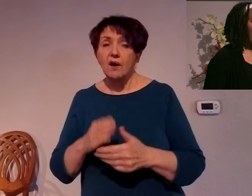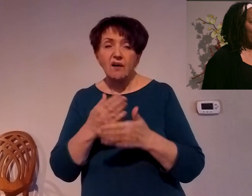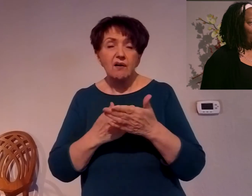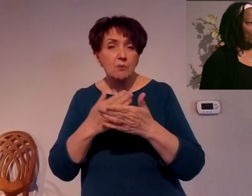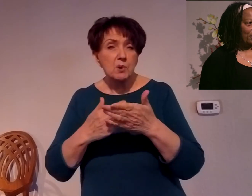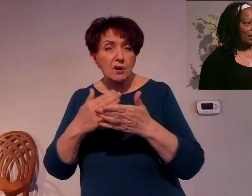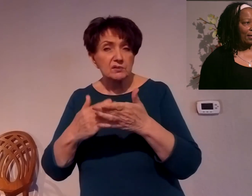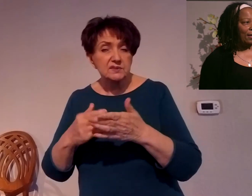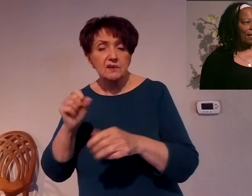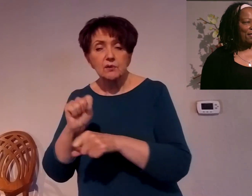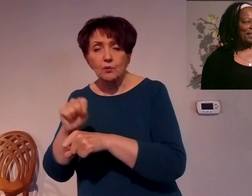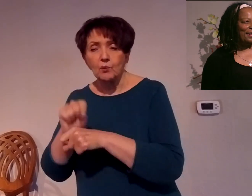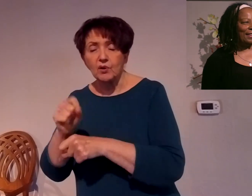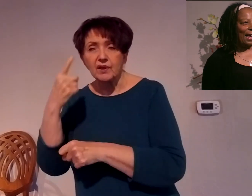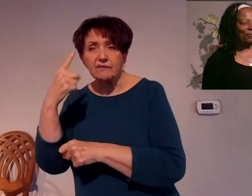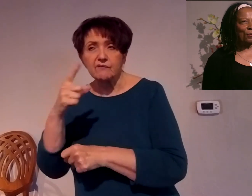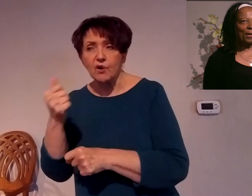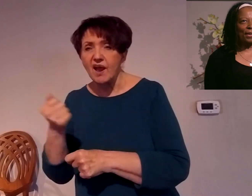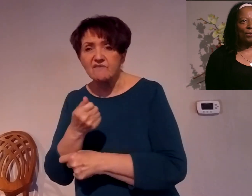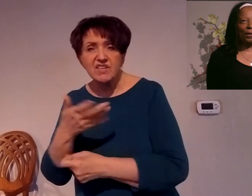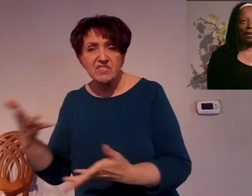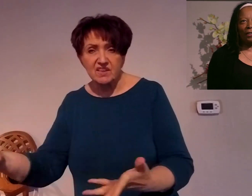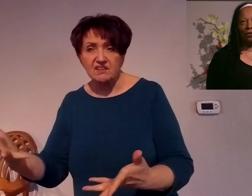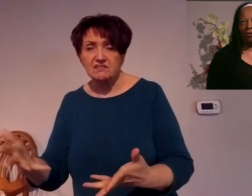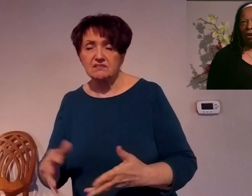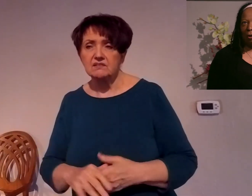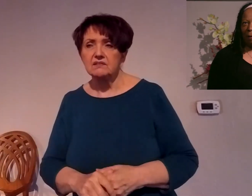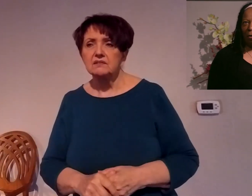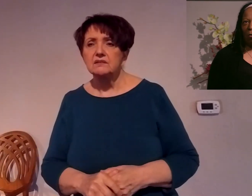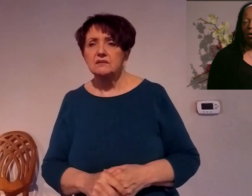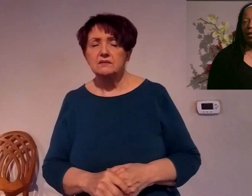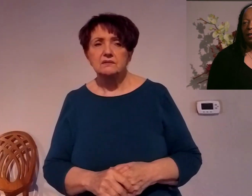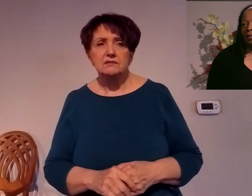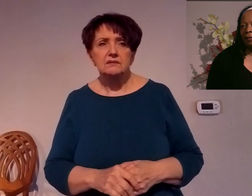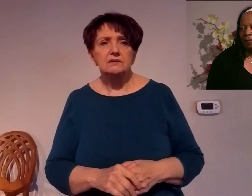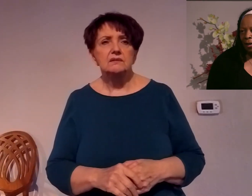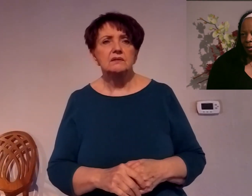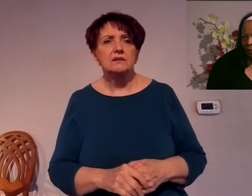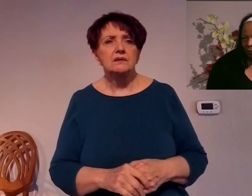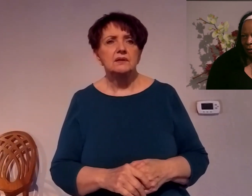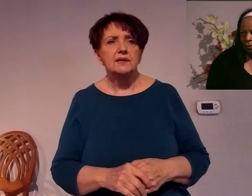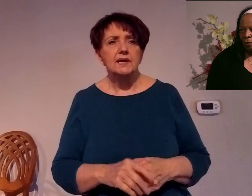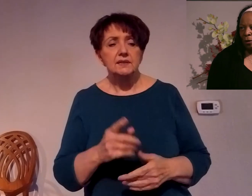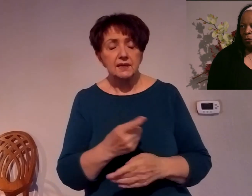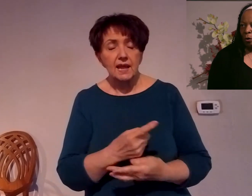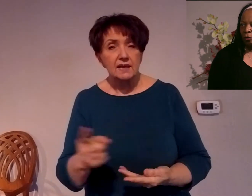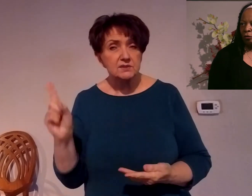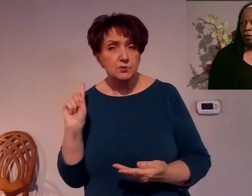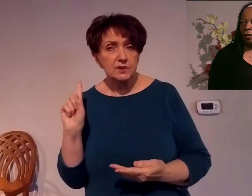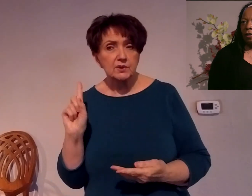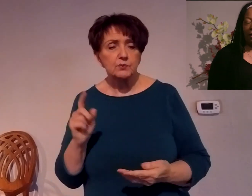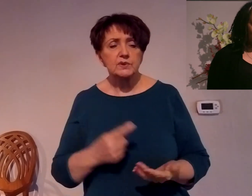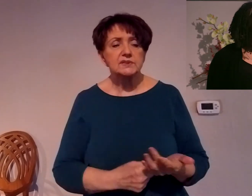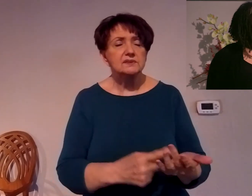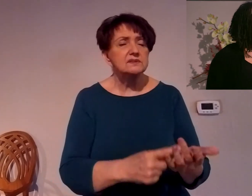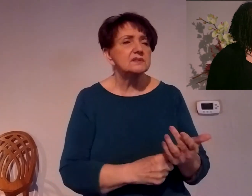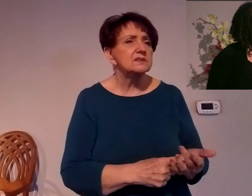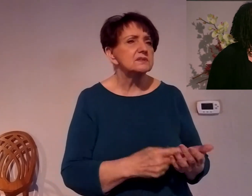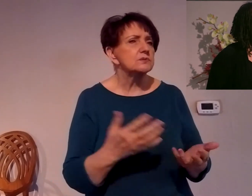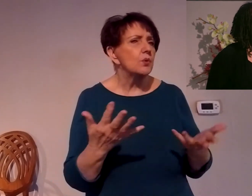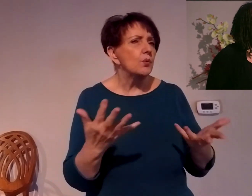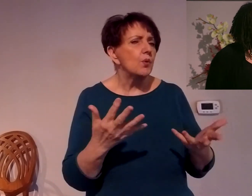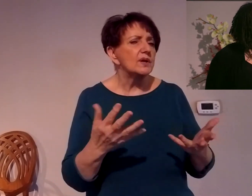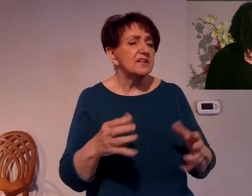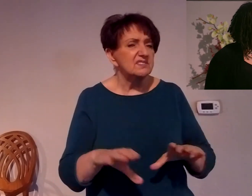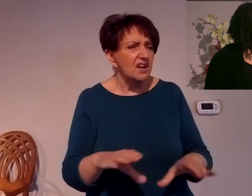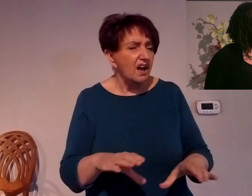of creation. And then last week, we got to talk about what it does. It works in us, as